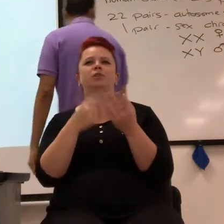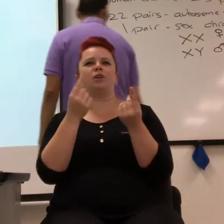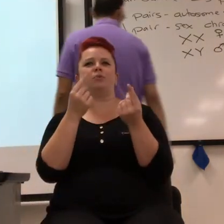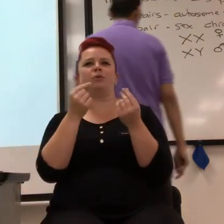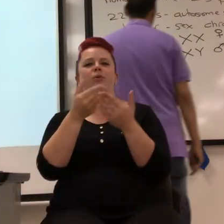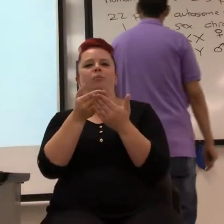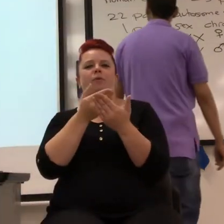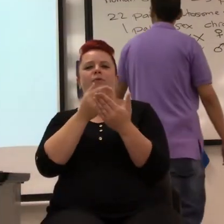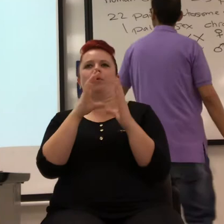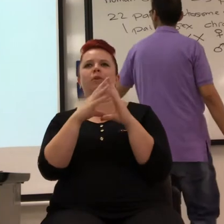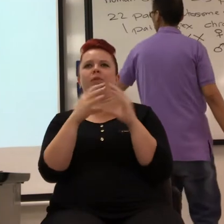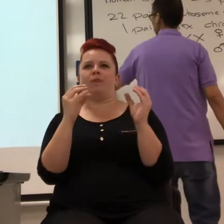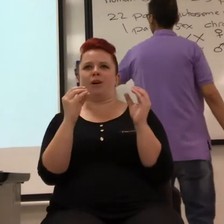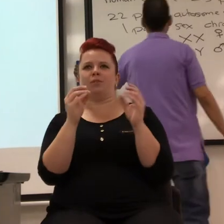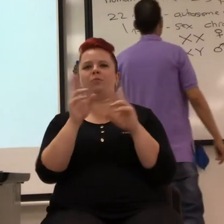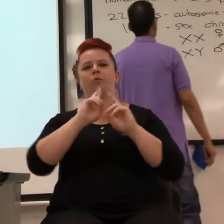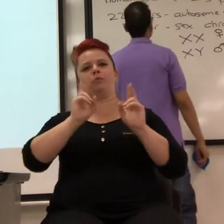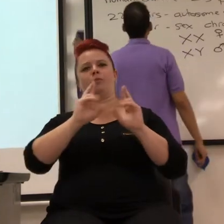interphase.